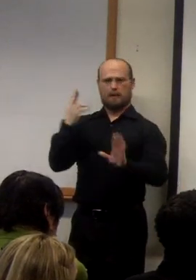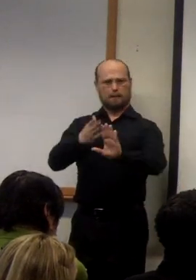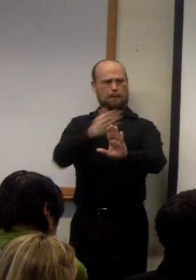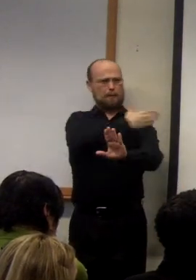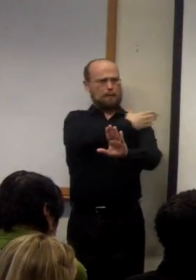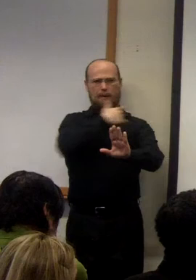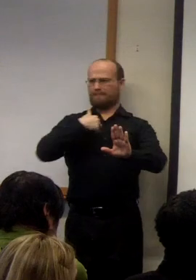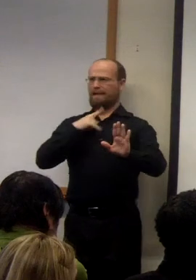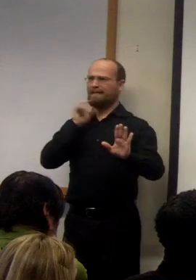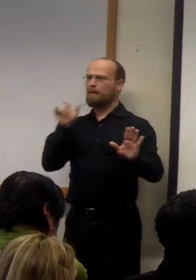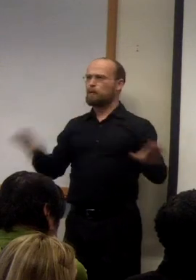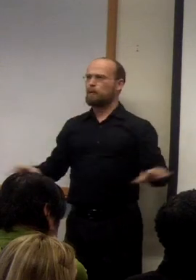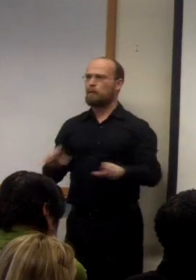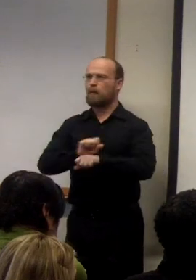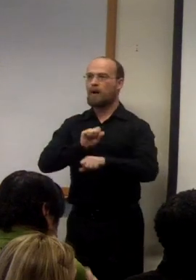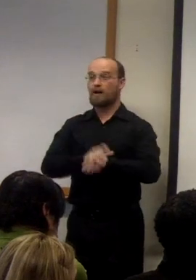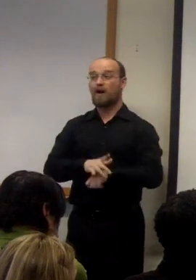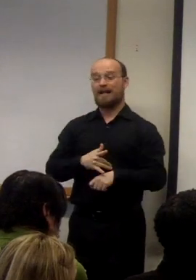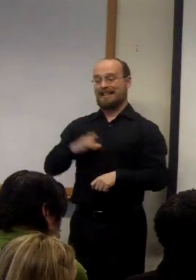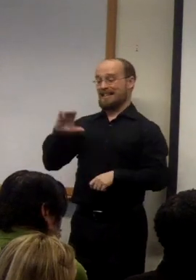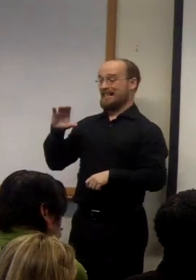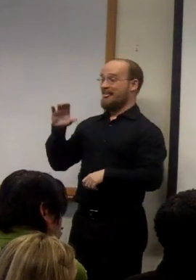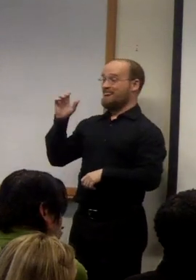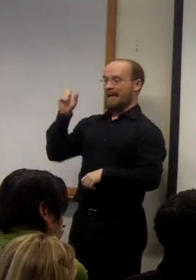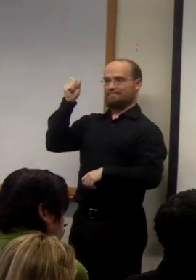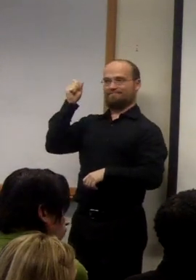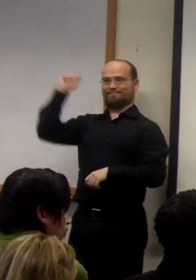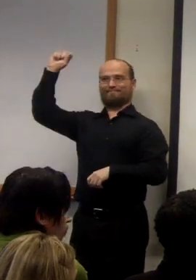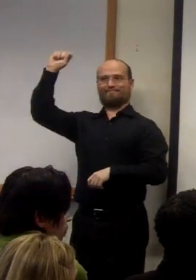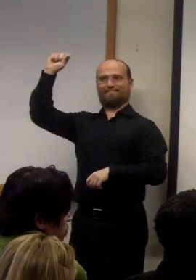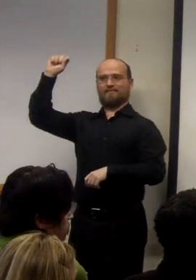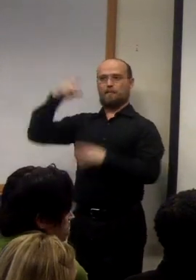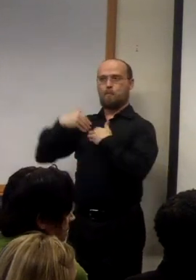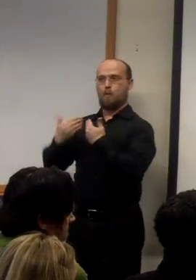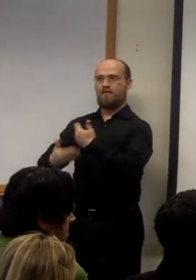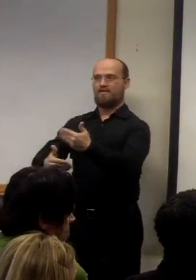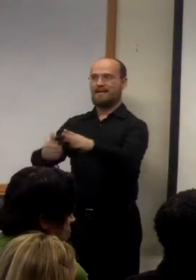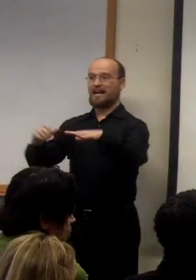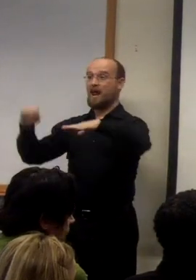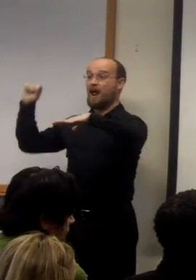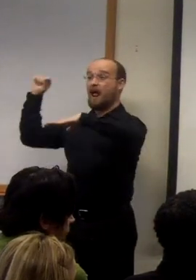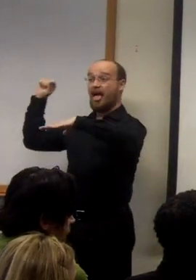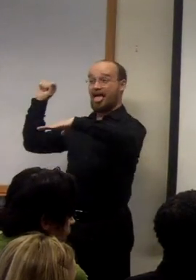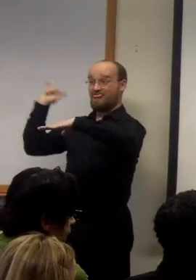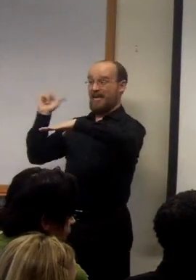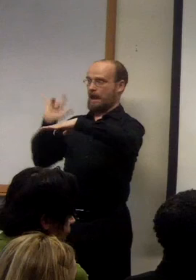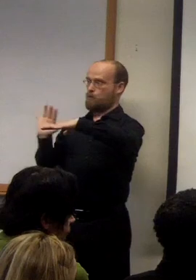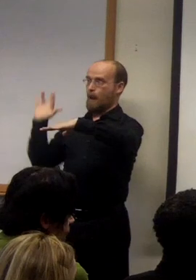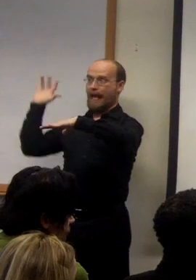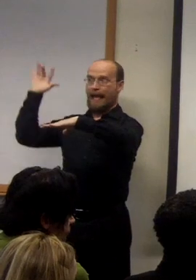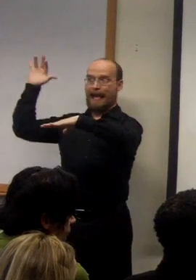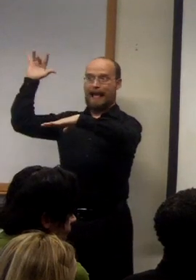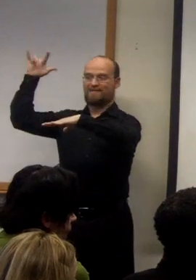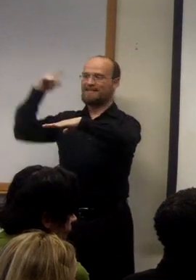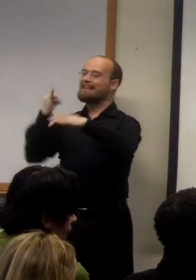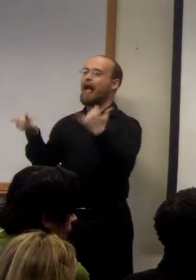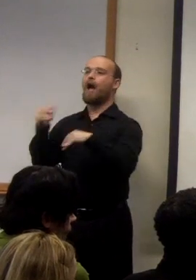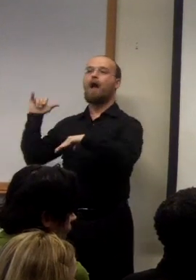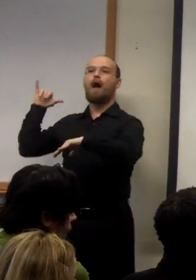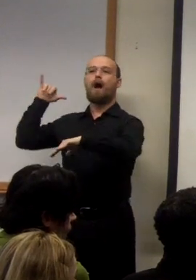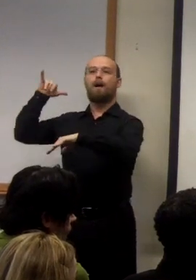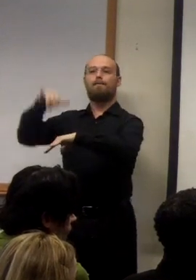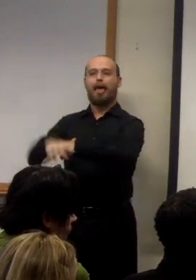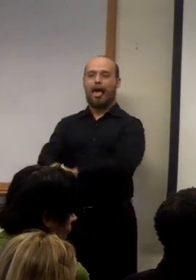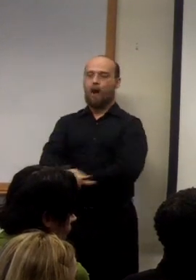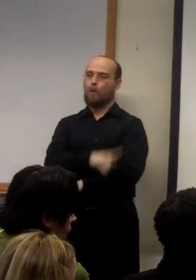We have been riding this wave of the civil rights movement that crashed on the shore a long time ago. And we here we are flopping around